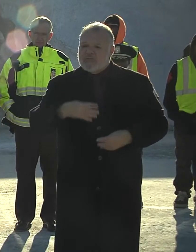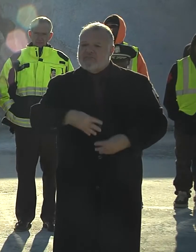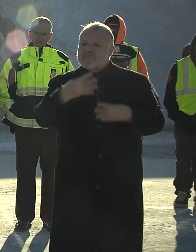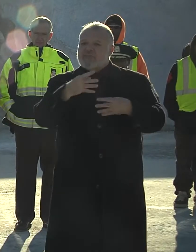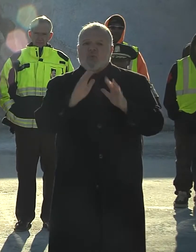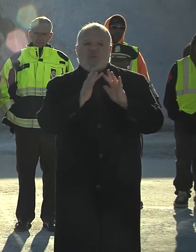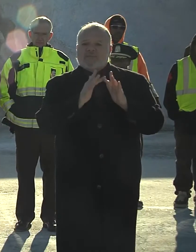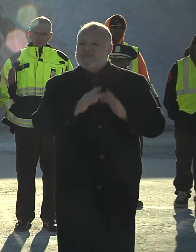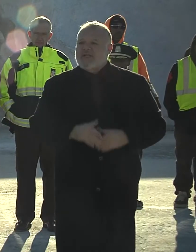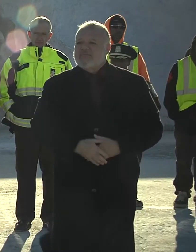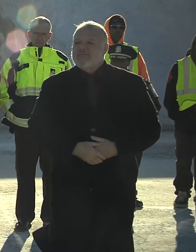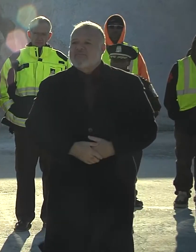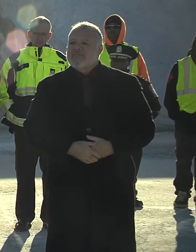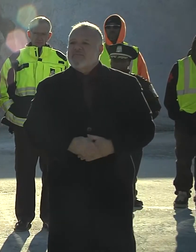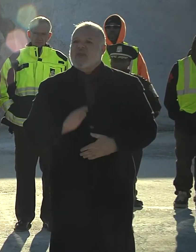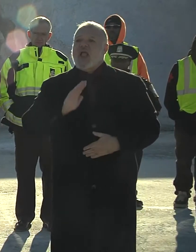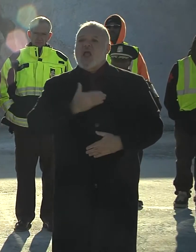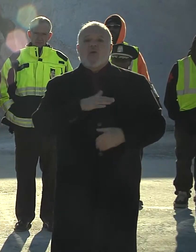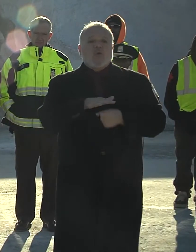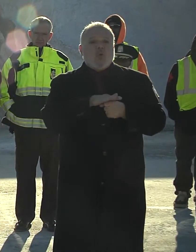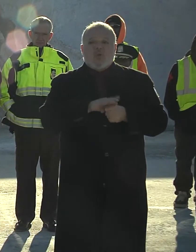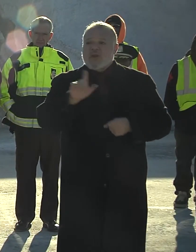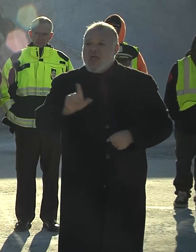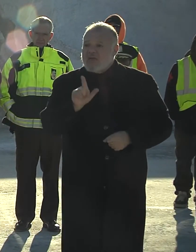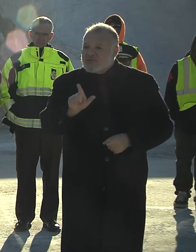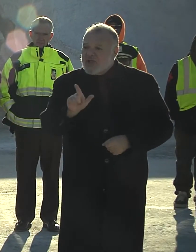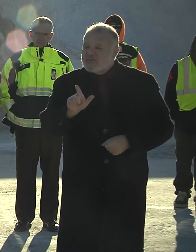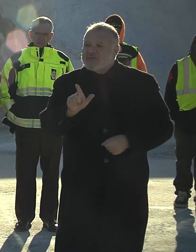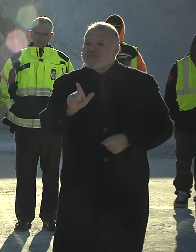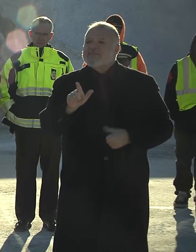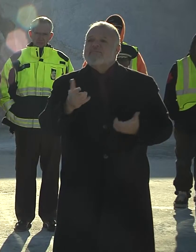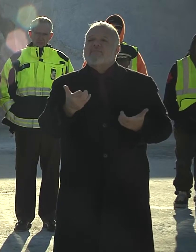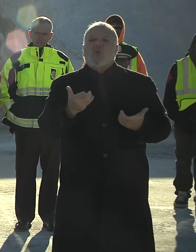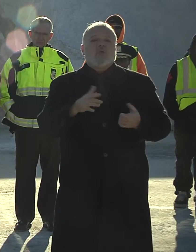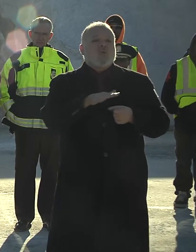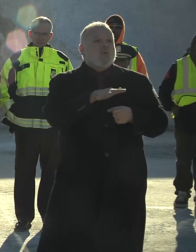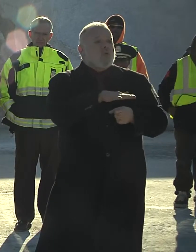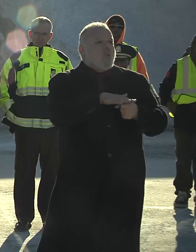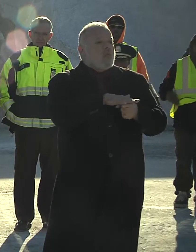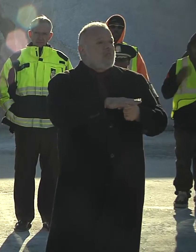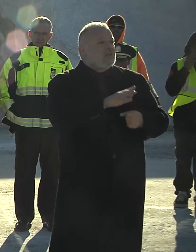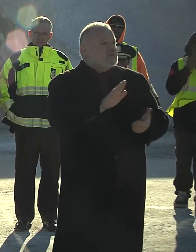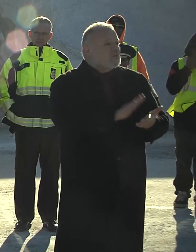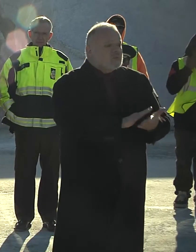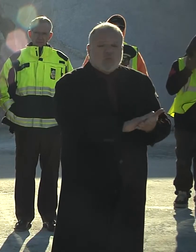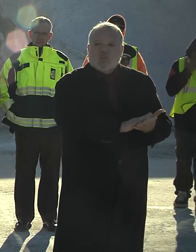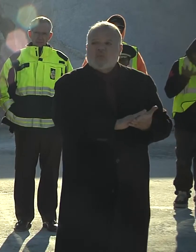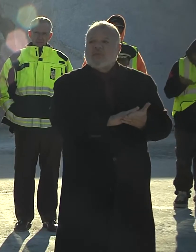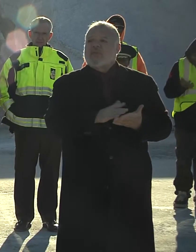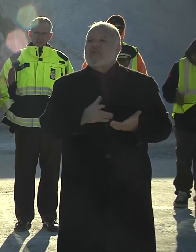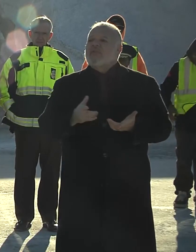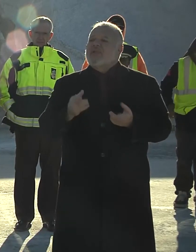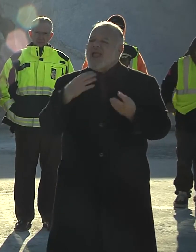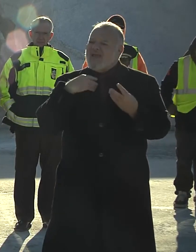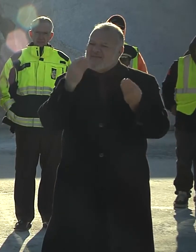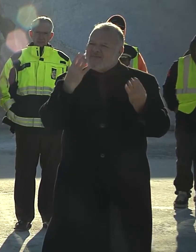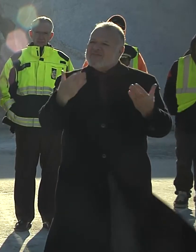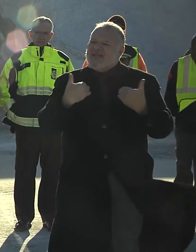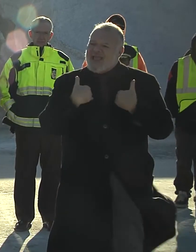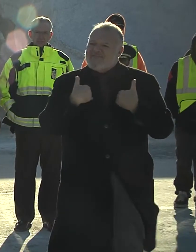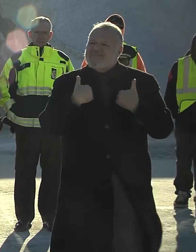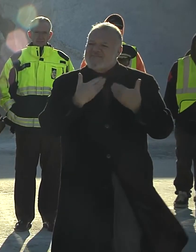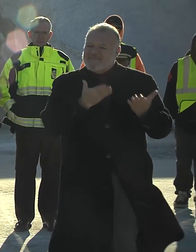libraries, schools, or BCOF centers throughout the city, but there's also a digital option as well. Alert Boston will also